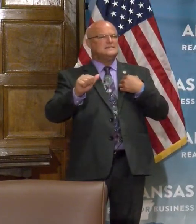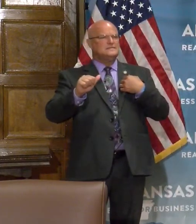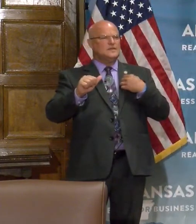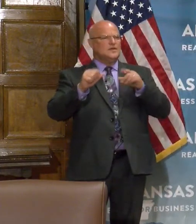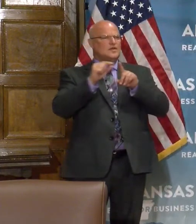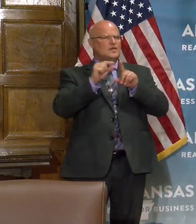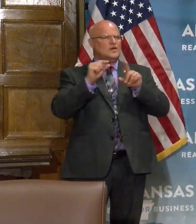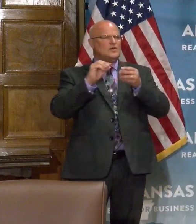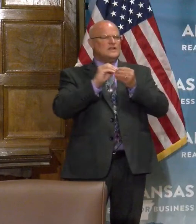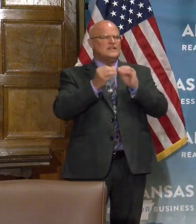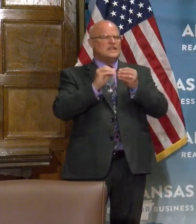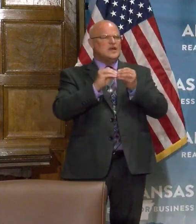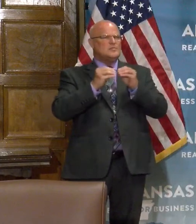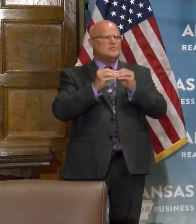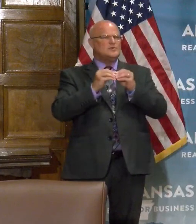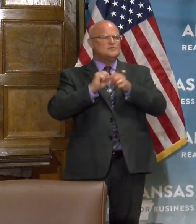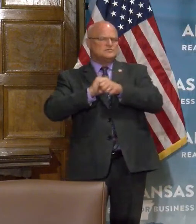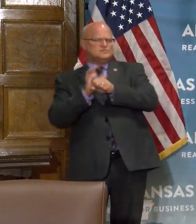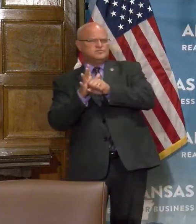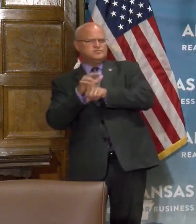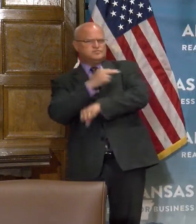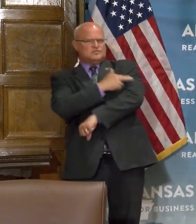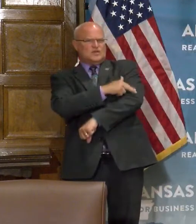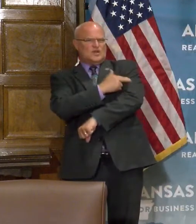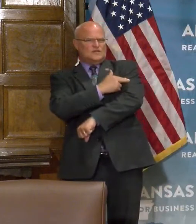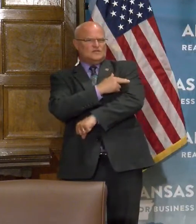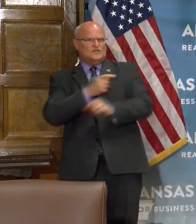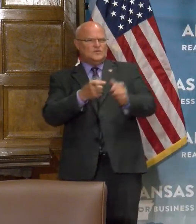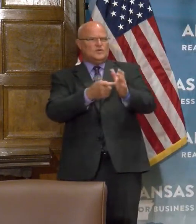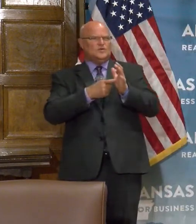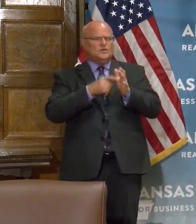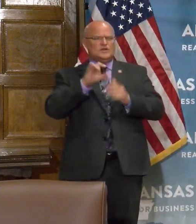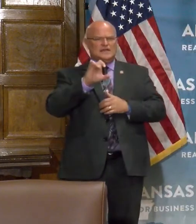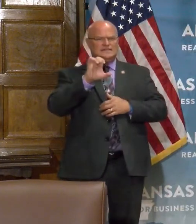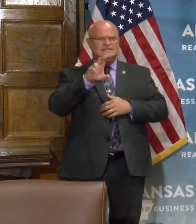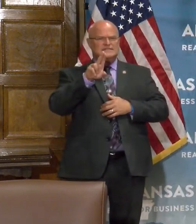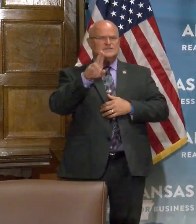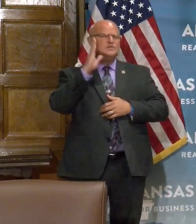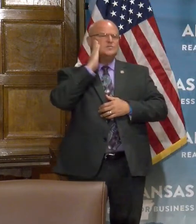are the numbers in terms of COVID patients who are hospitalized, how many of them require an ICU bed?